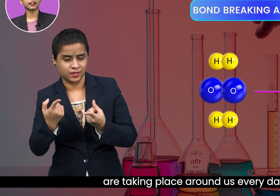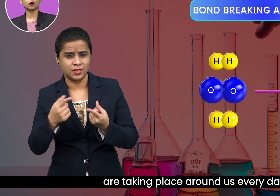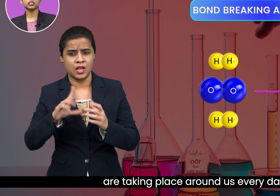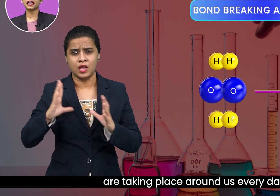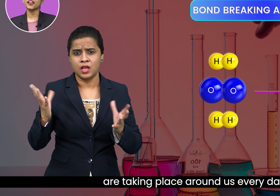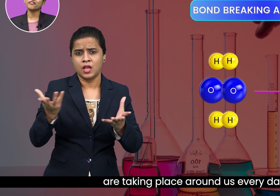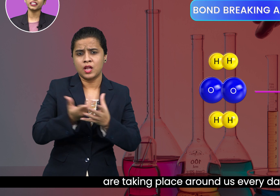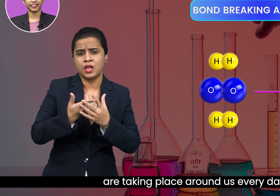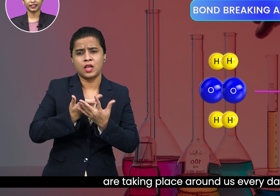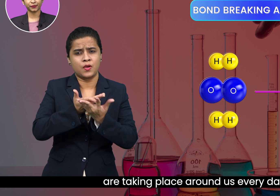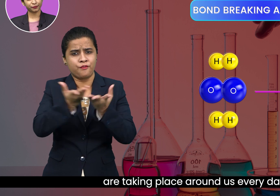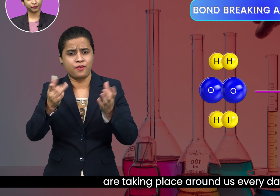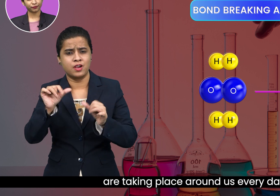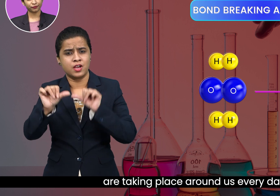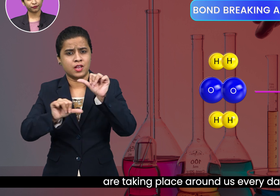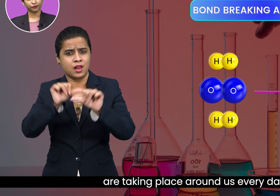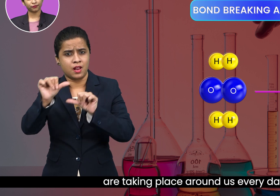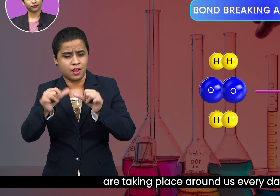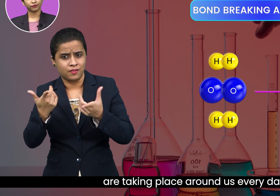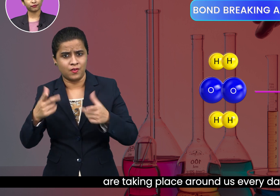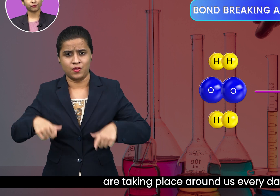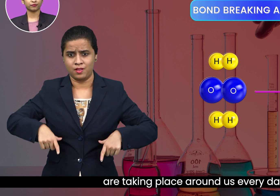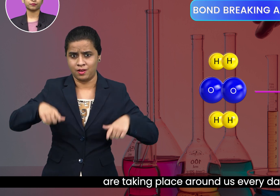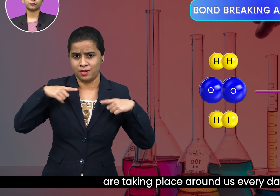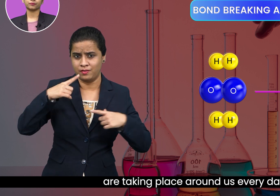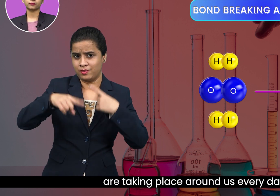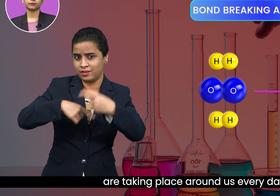place around us every day.